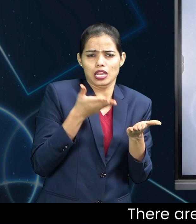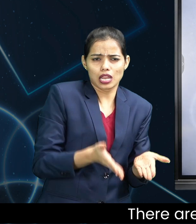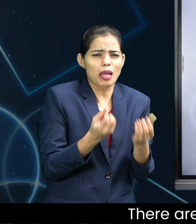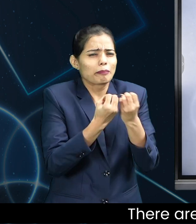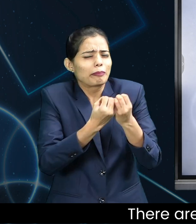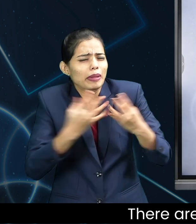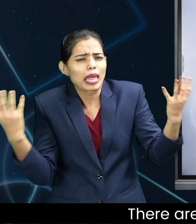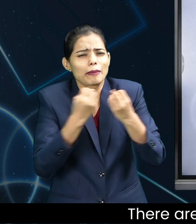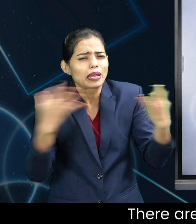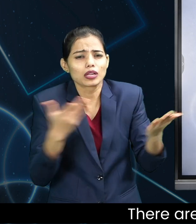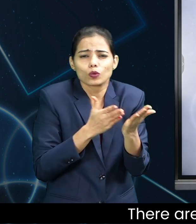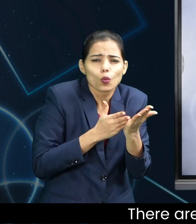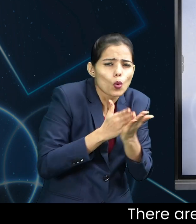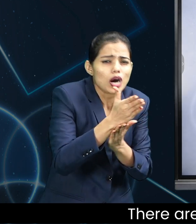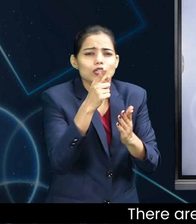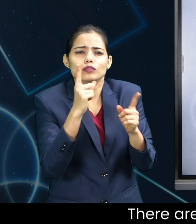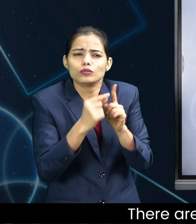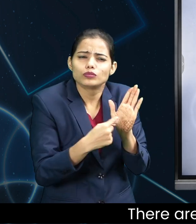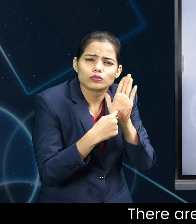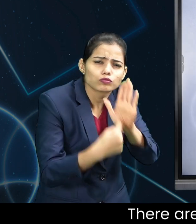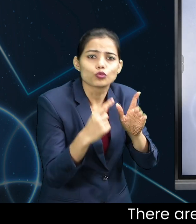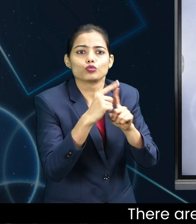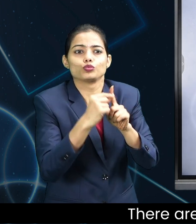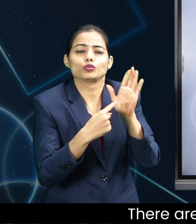There are several methods to represent data.